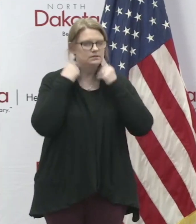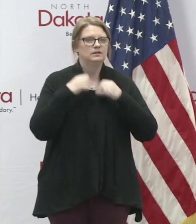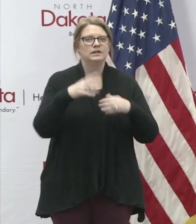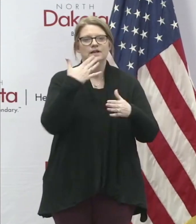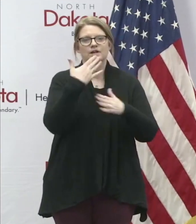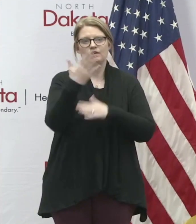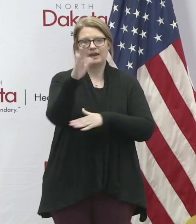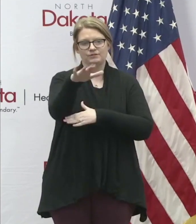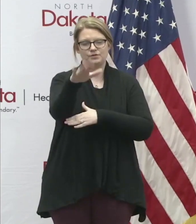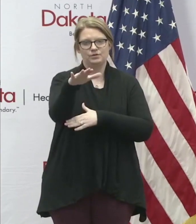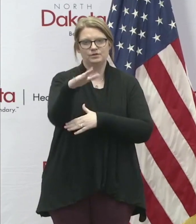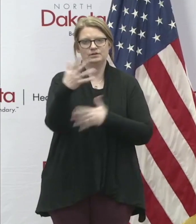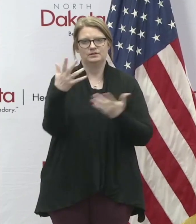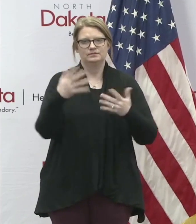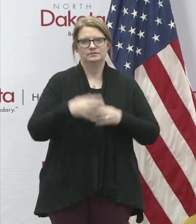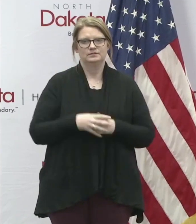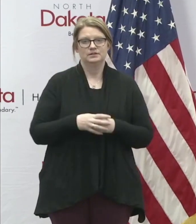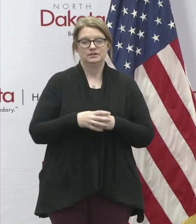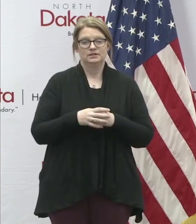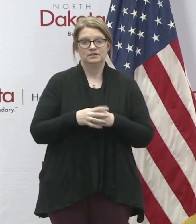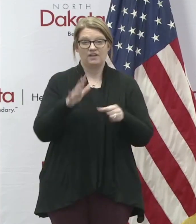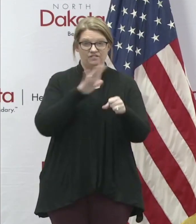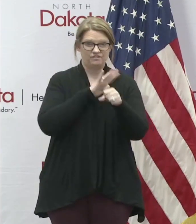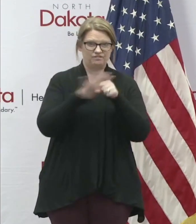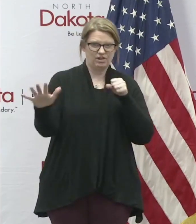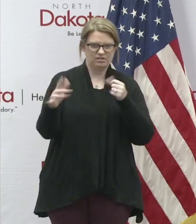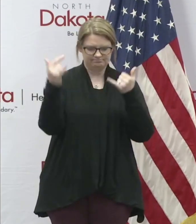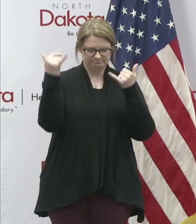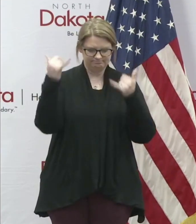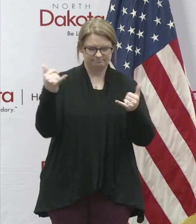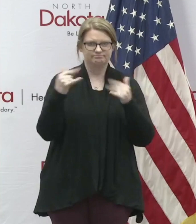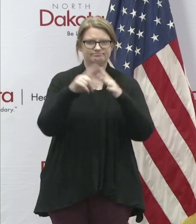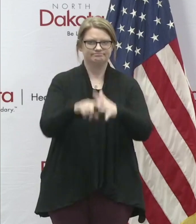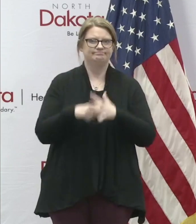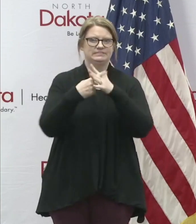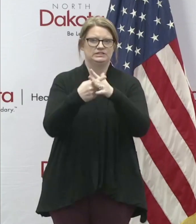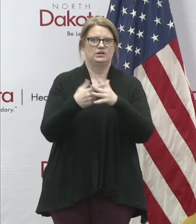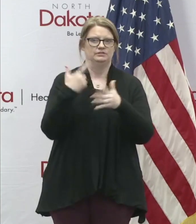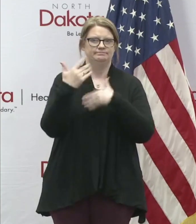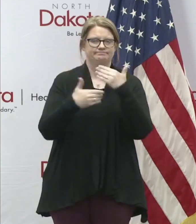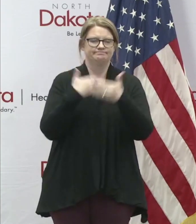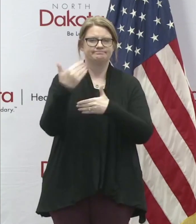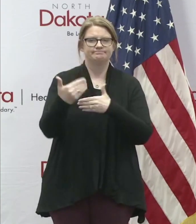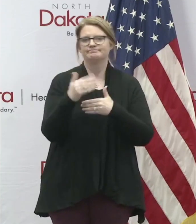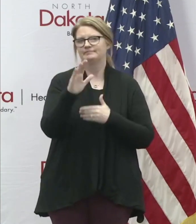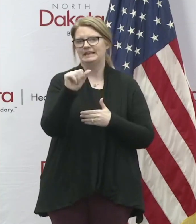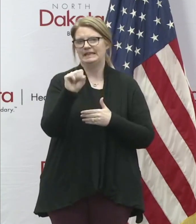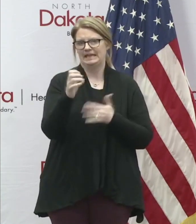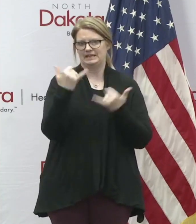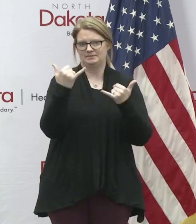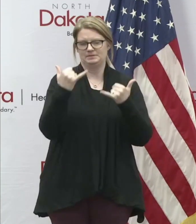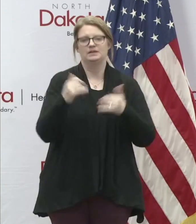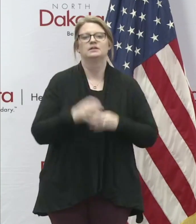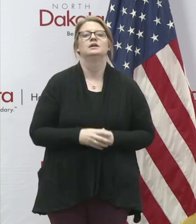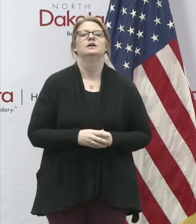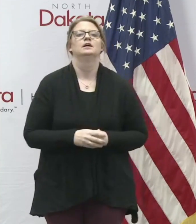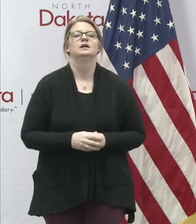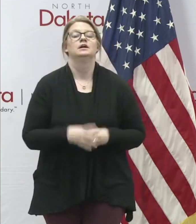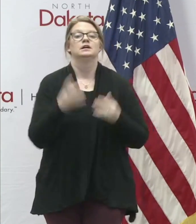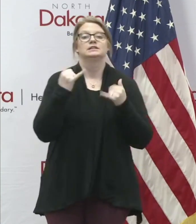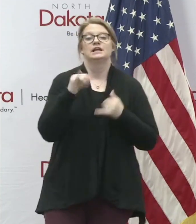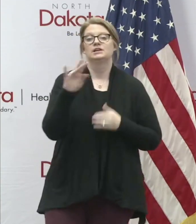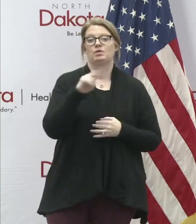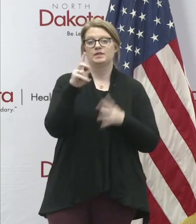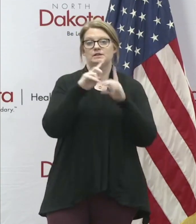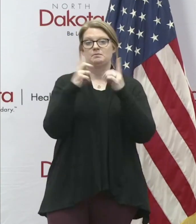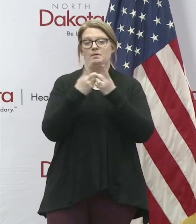Good afternoon. We got a full update today, so we're going to jump right into the case update. Today, the North